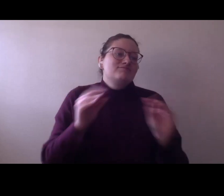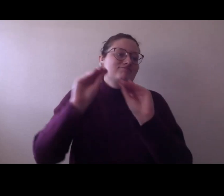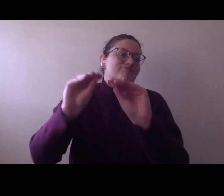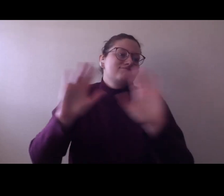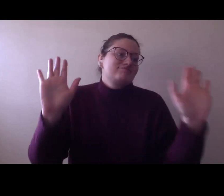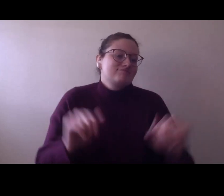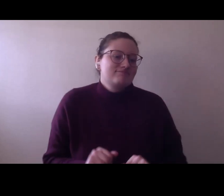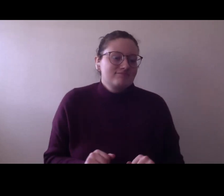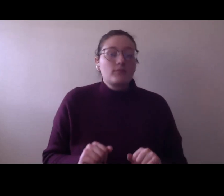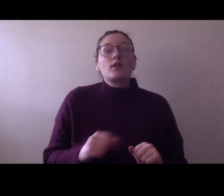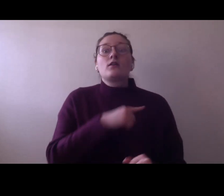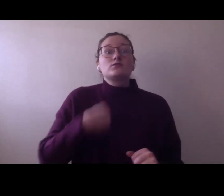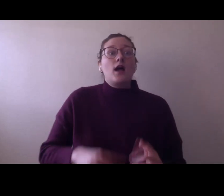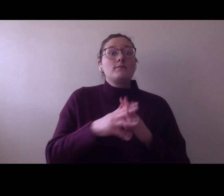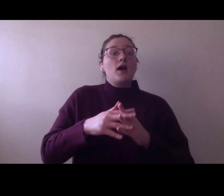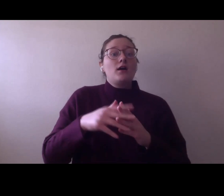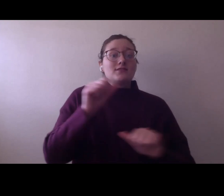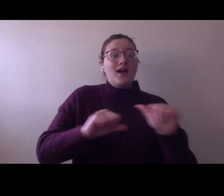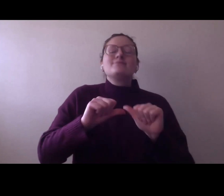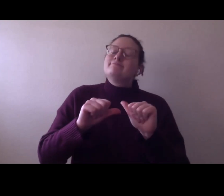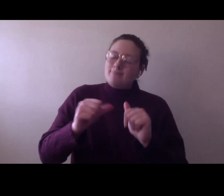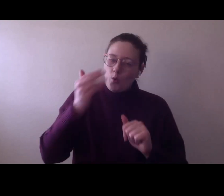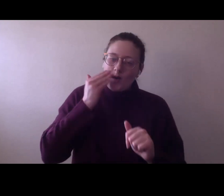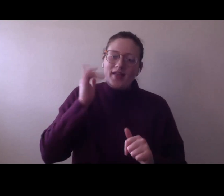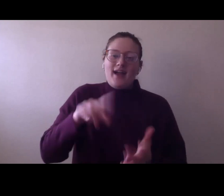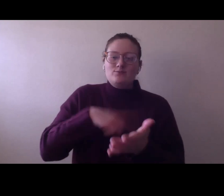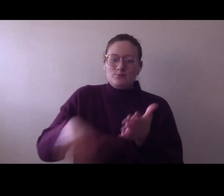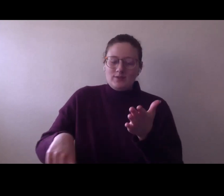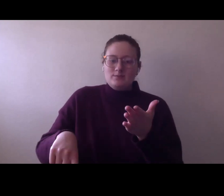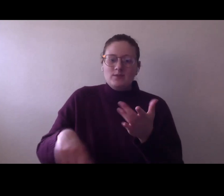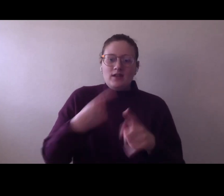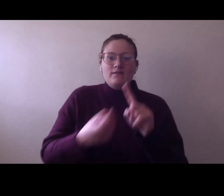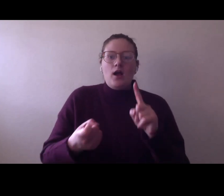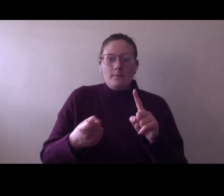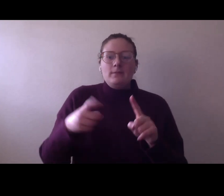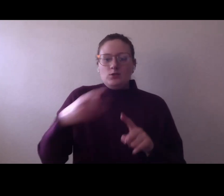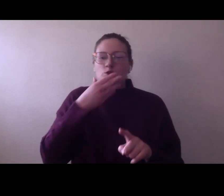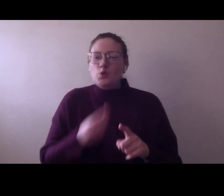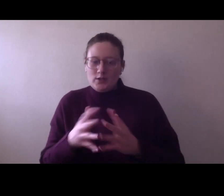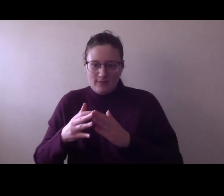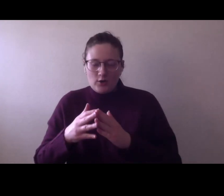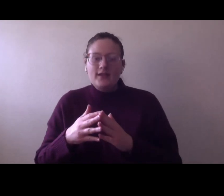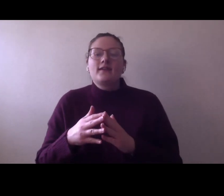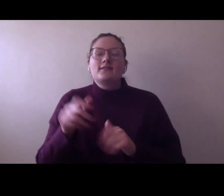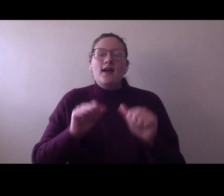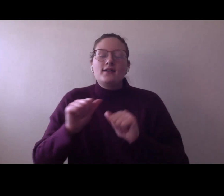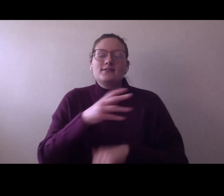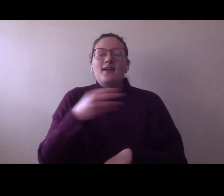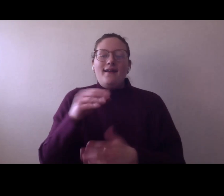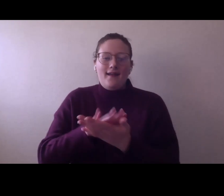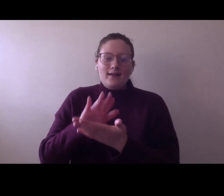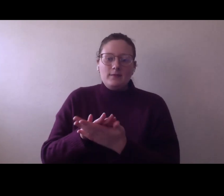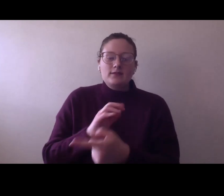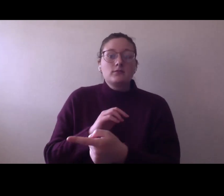American scientists were very much aware of the discrimination faced by Jewish American scientists and academics.